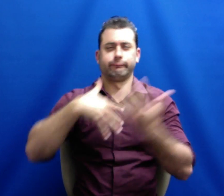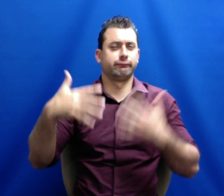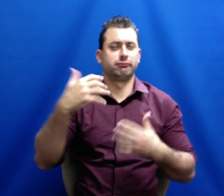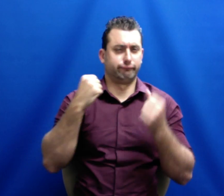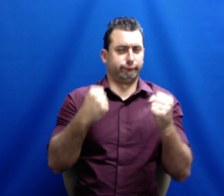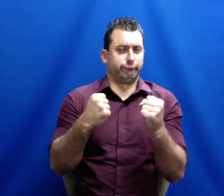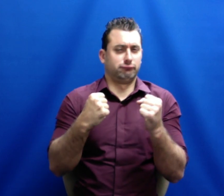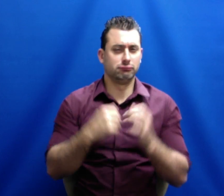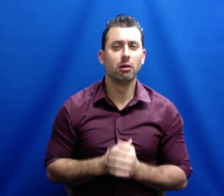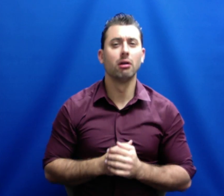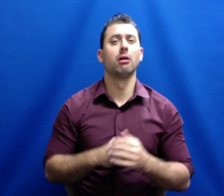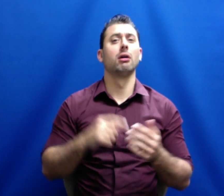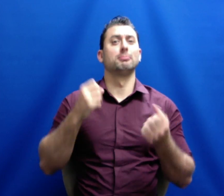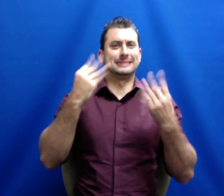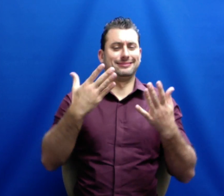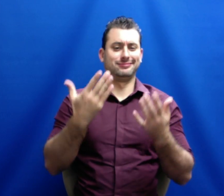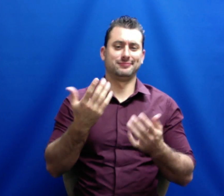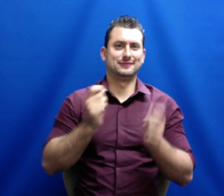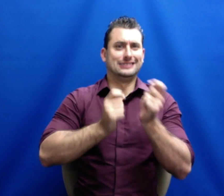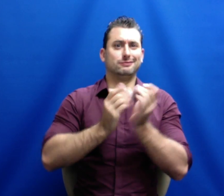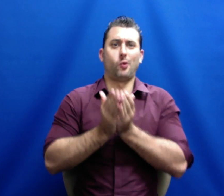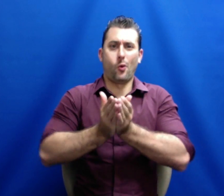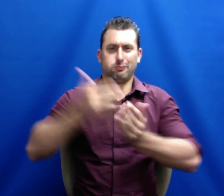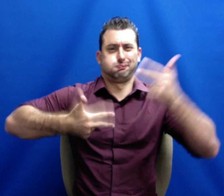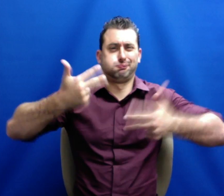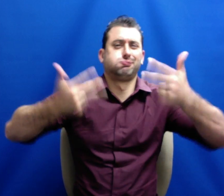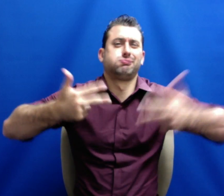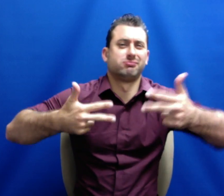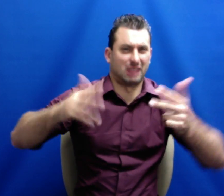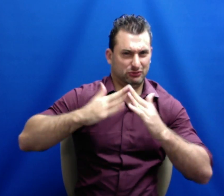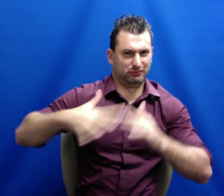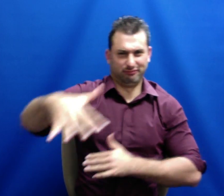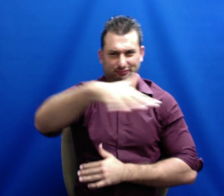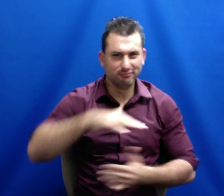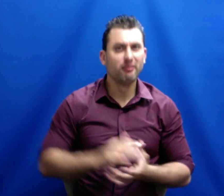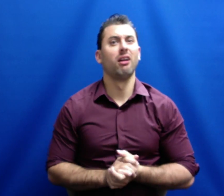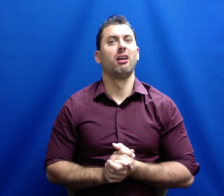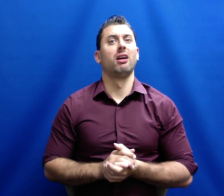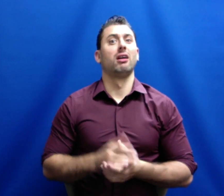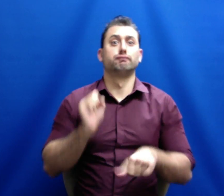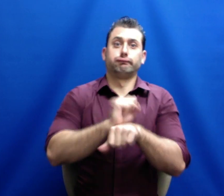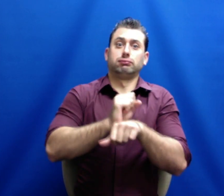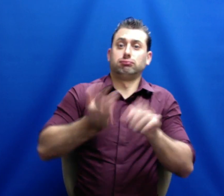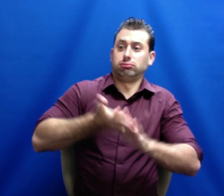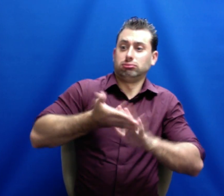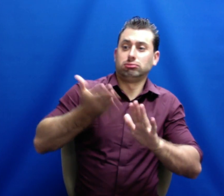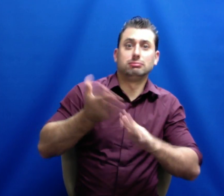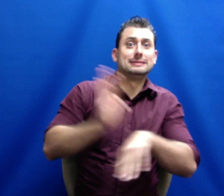is very prominent there. Fishing boats are found everywhere along the marina. Workers' business